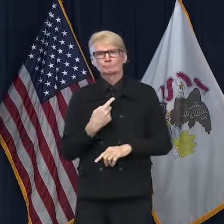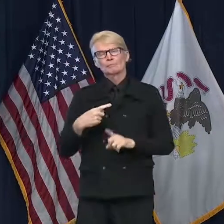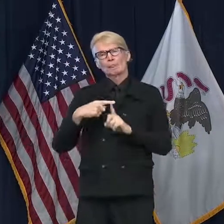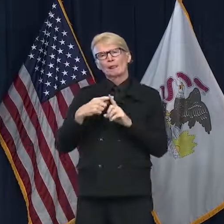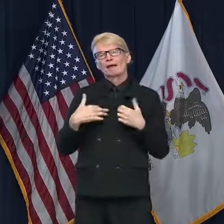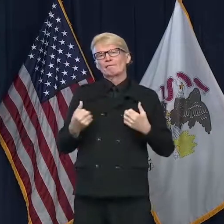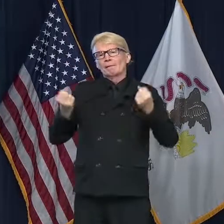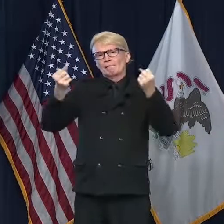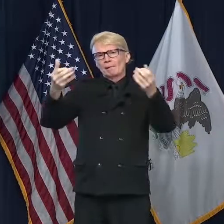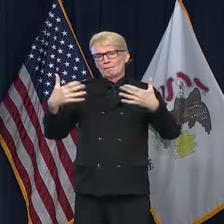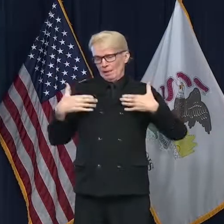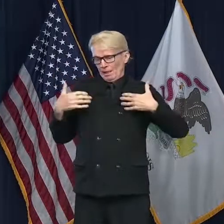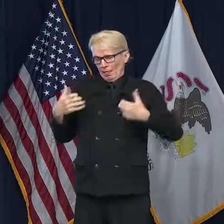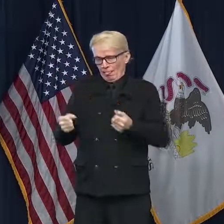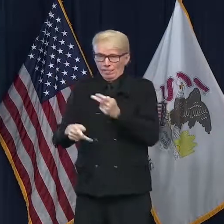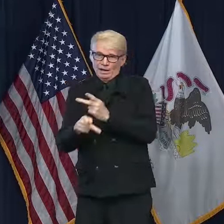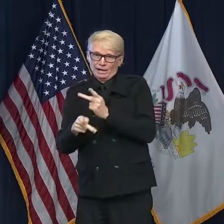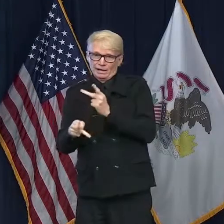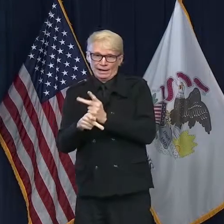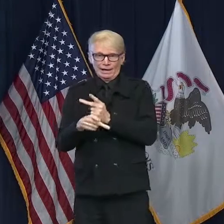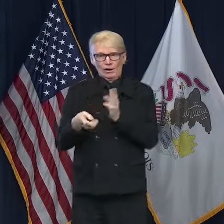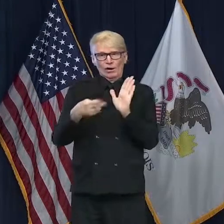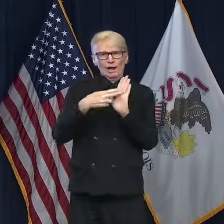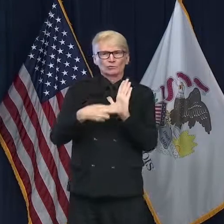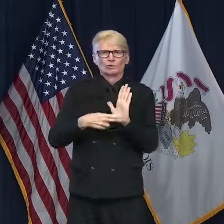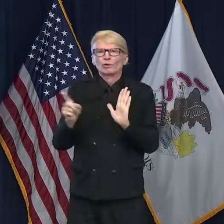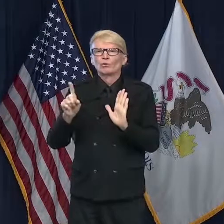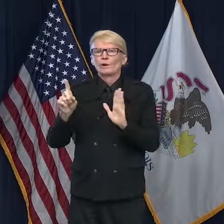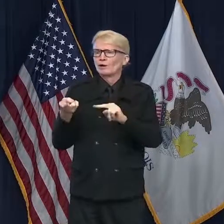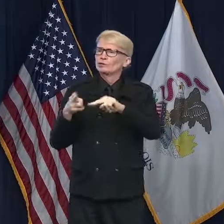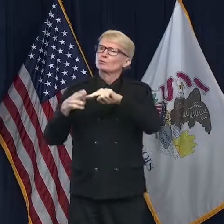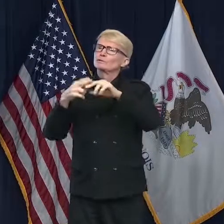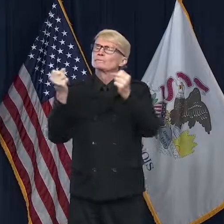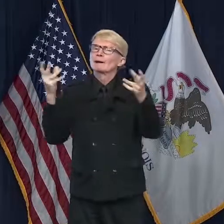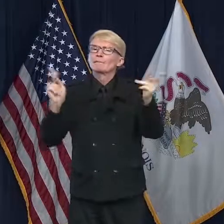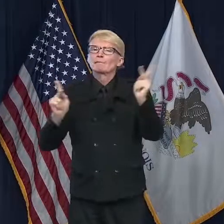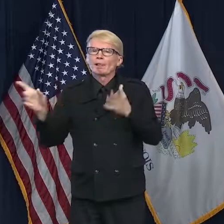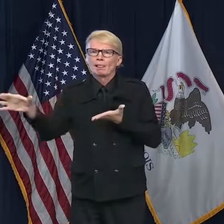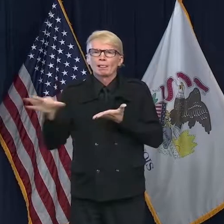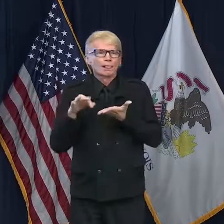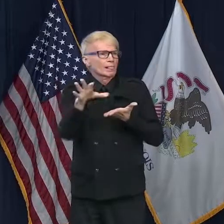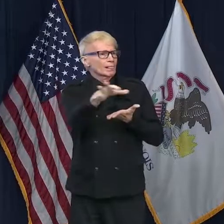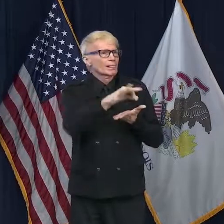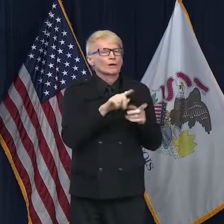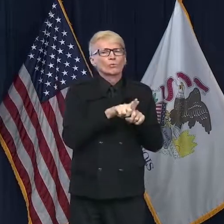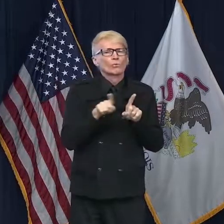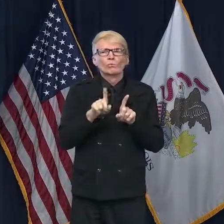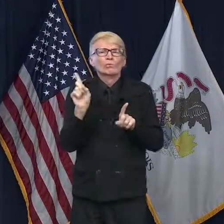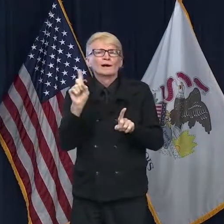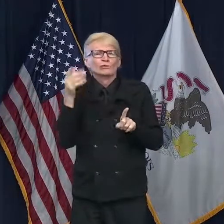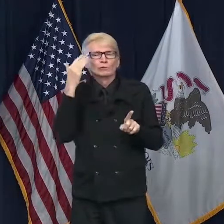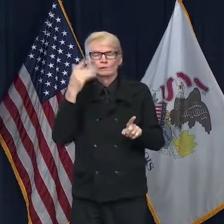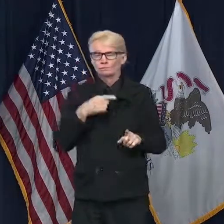staffing contracts that increased hospital staffing. Where are these nurses and doctors going? As needed. It's a contract in place